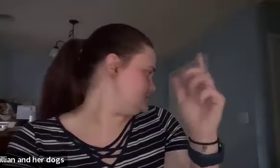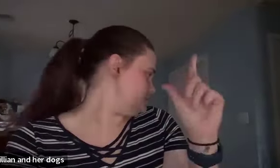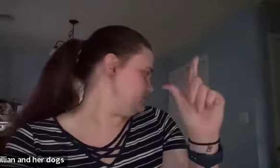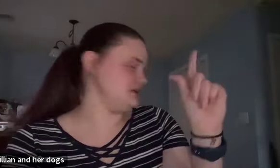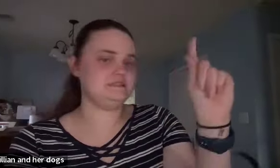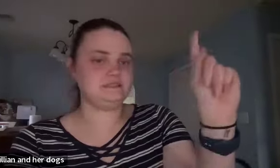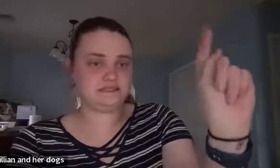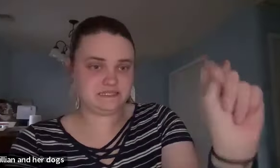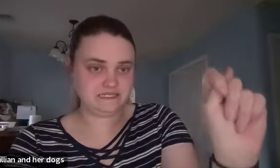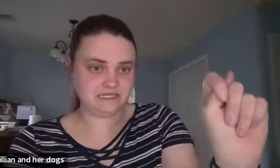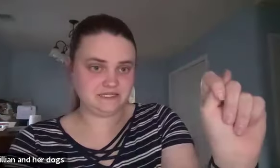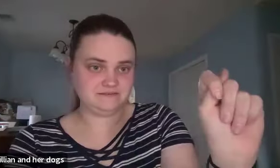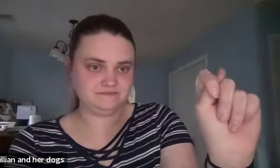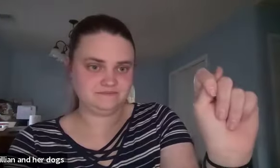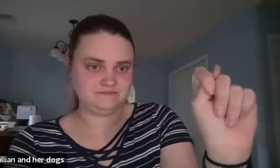is going to be a T,